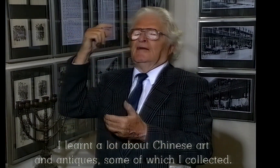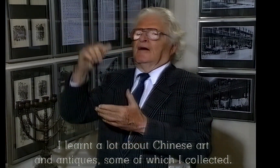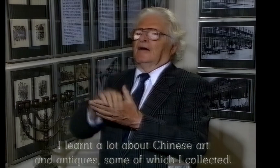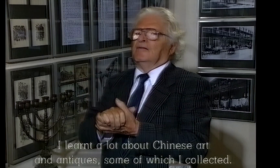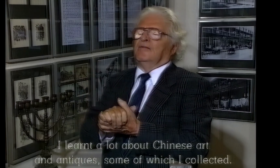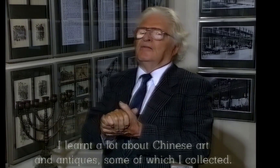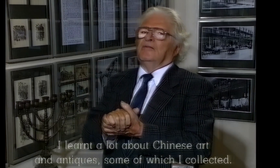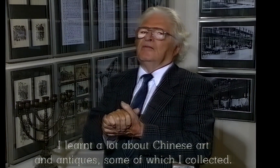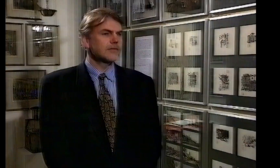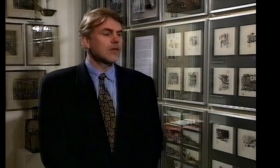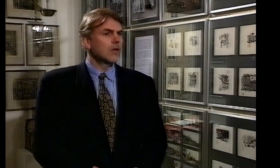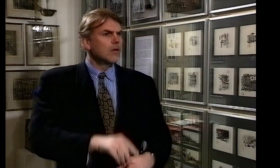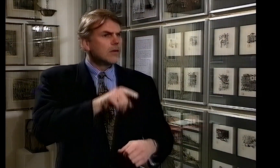China.